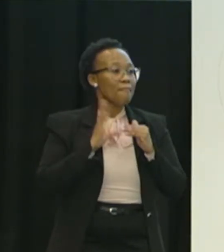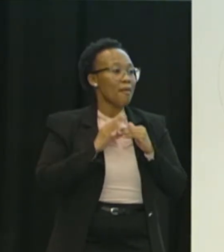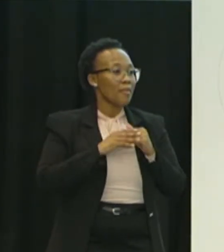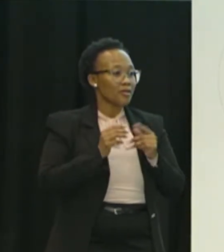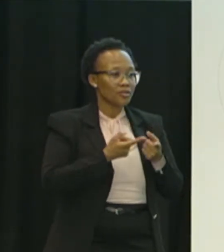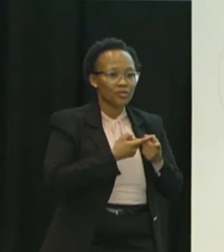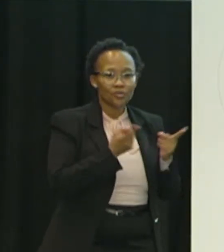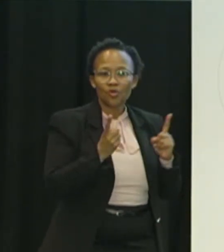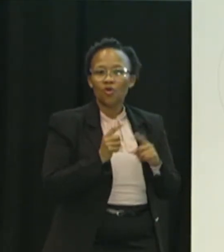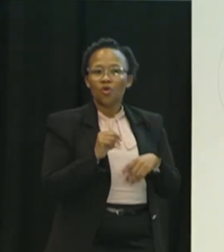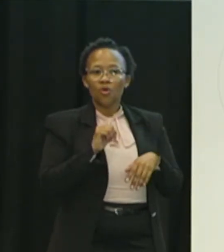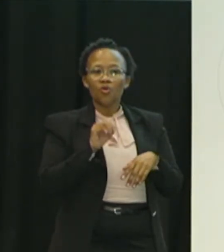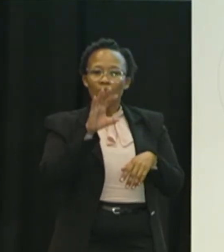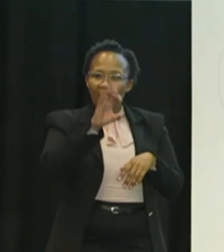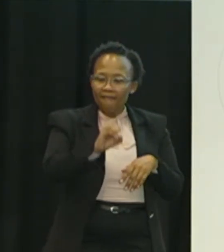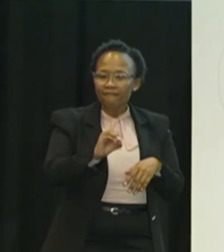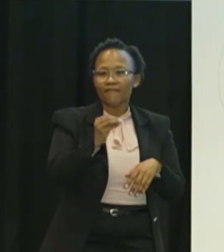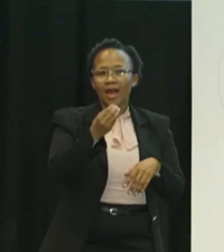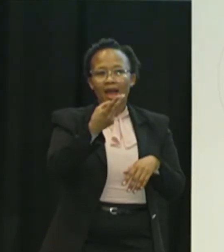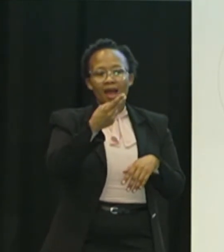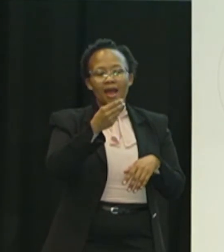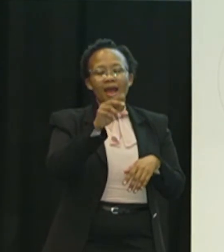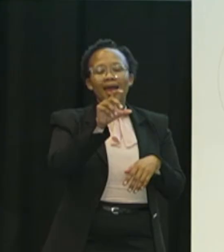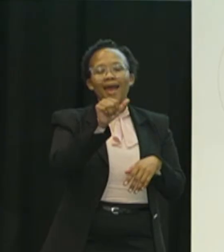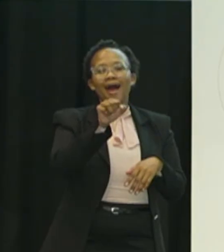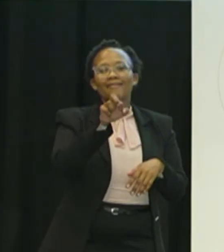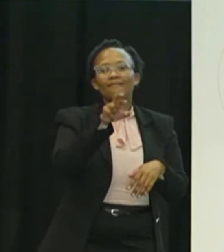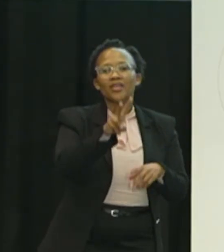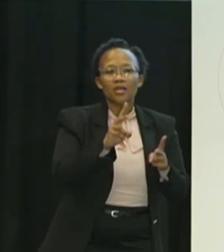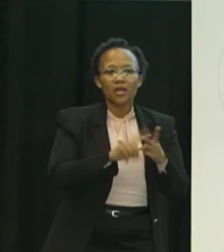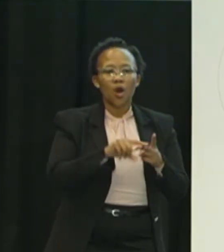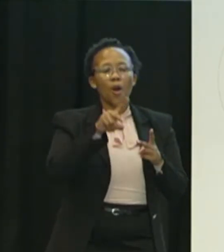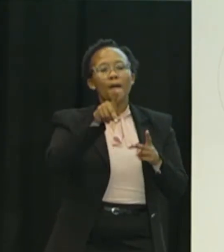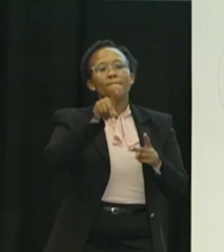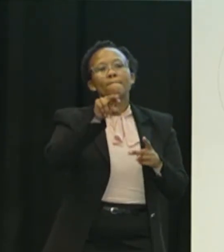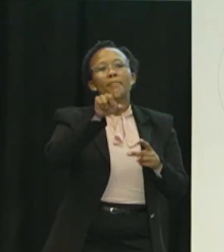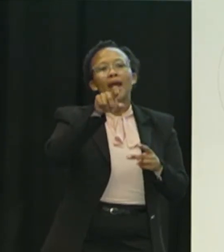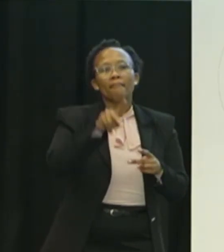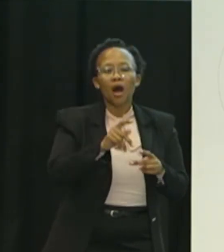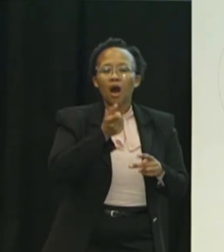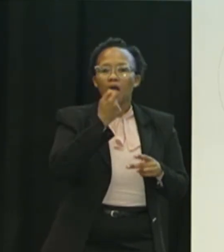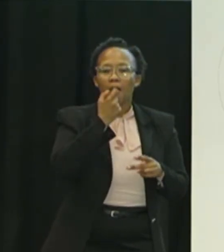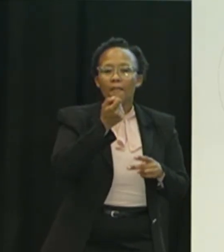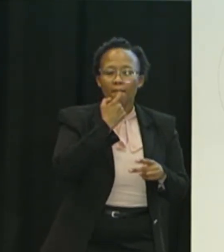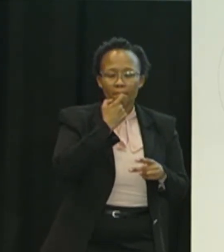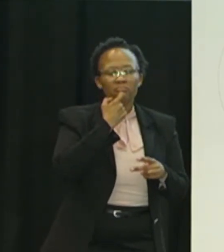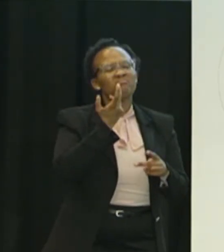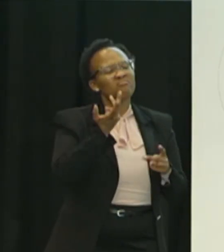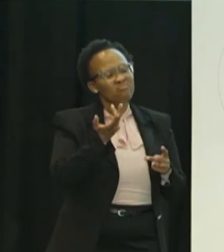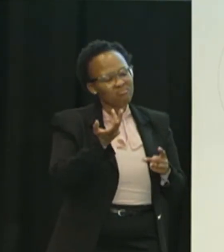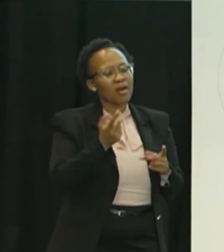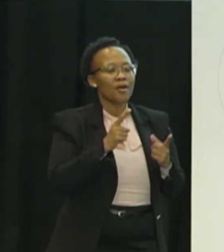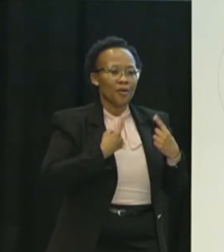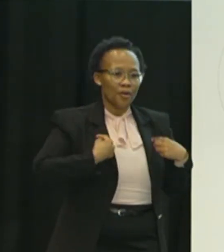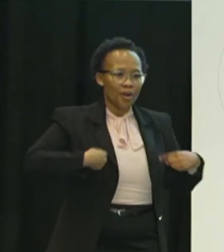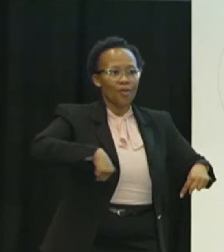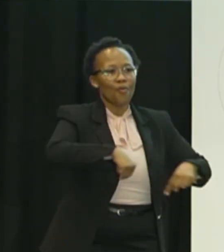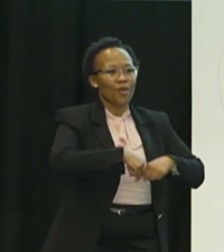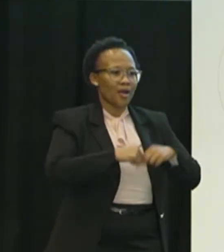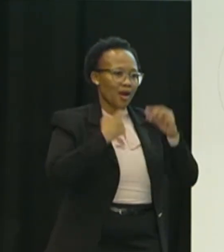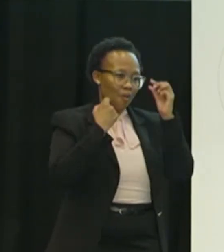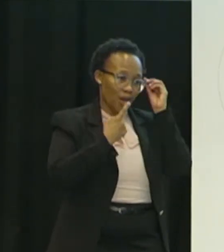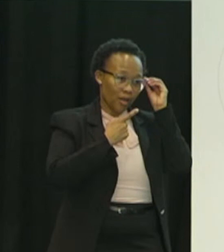on ARVs, whether we are on PrEP, whether we are on other medications. So which means the services that